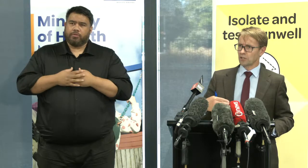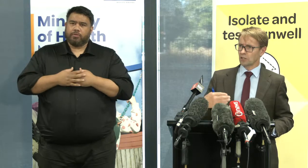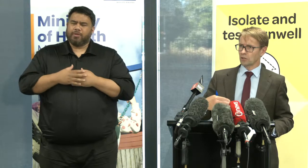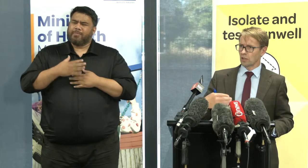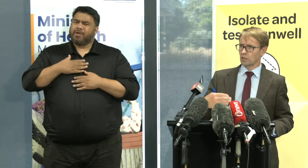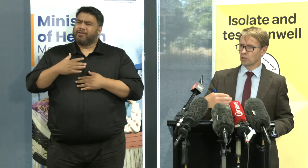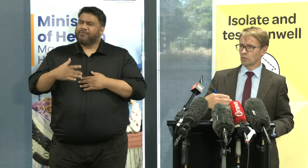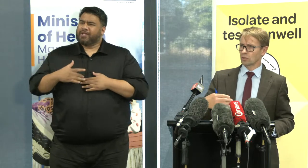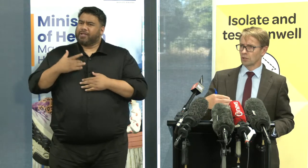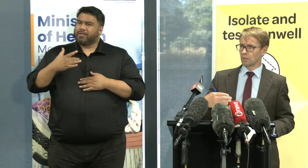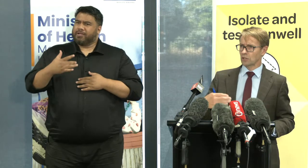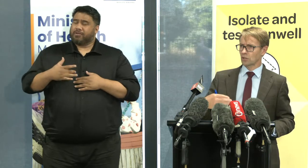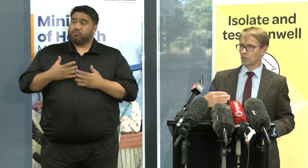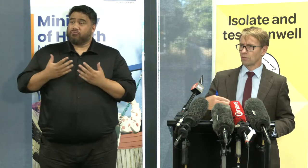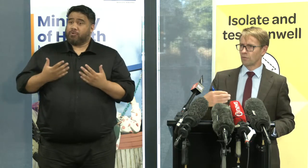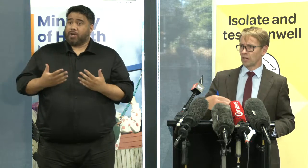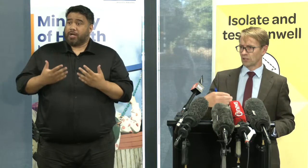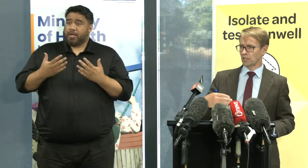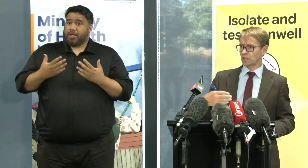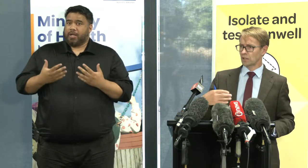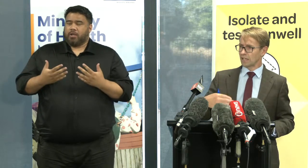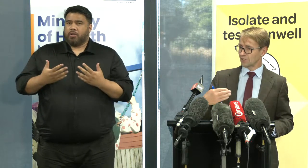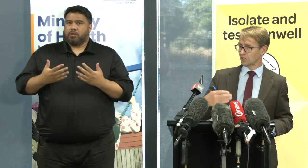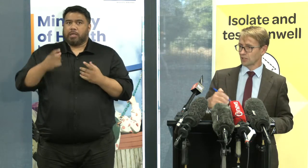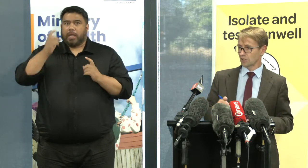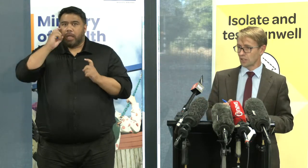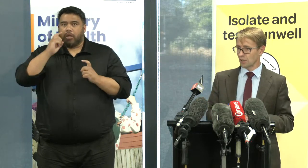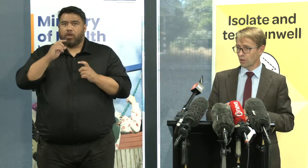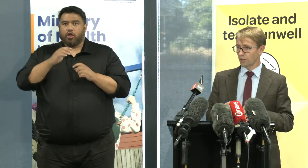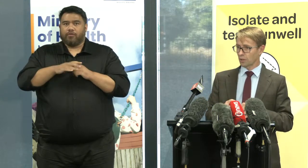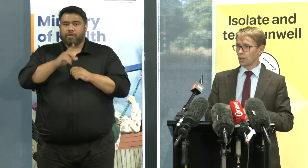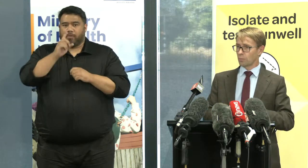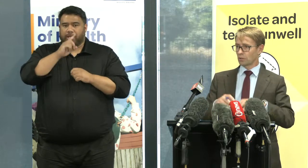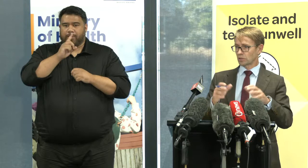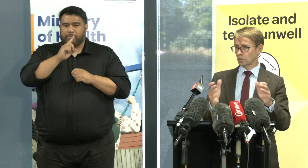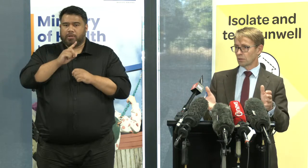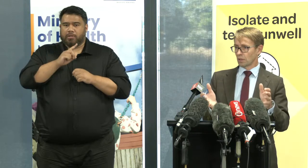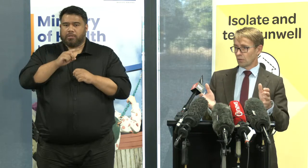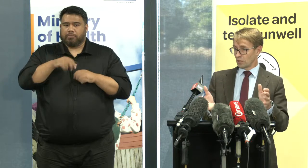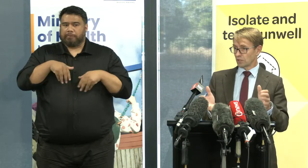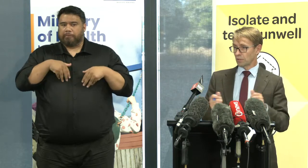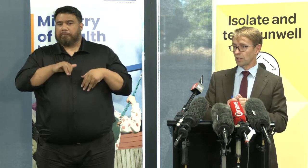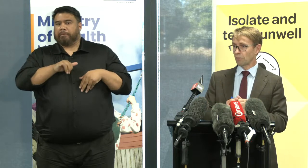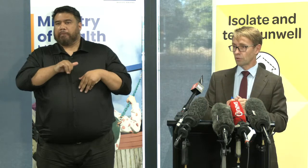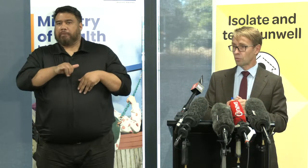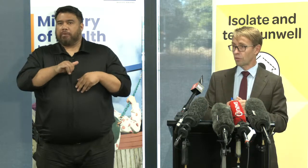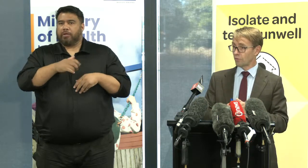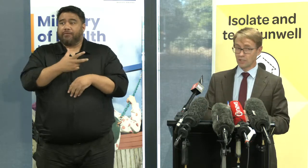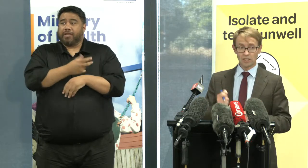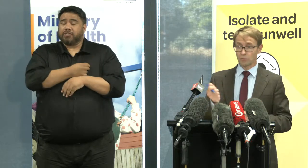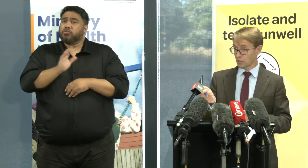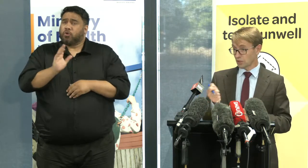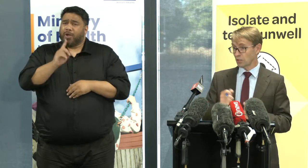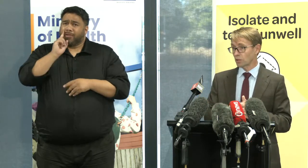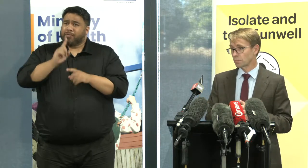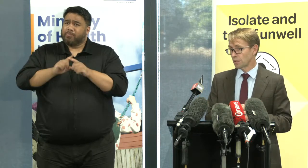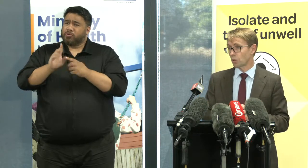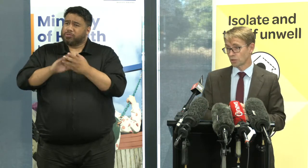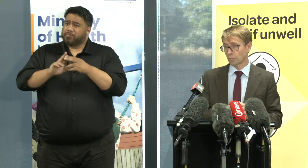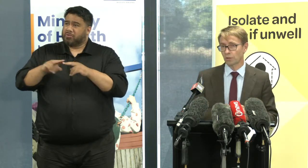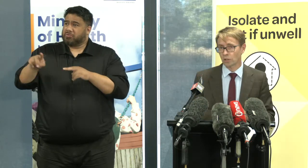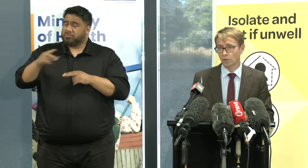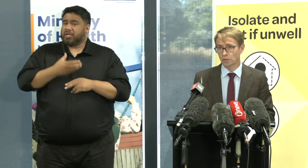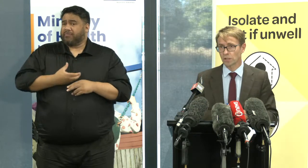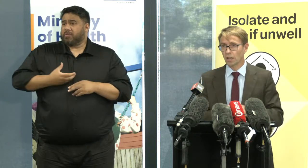not facing an issue so much of vaccine hesitancy here. I think parents are reasonably comfortable with the vaccine and we can see what's